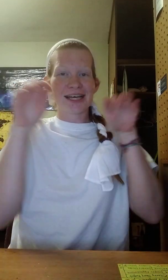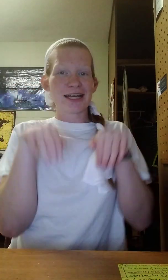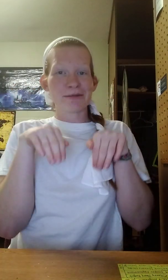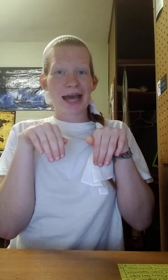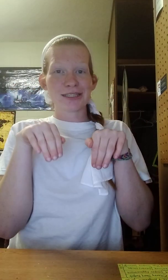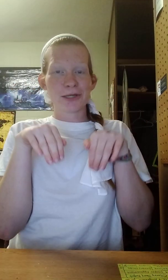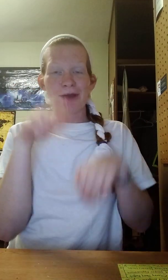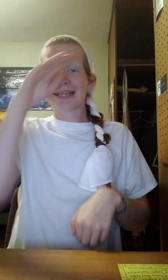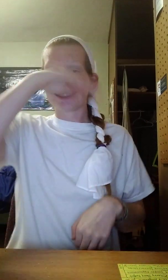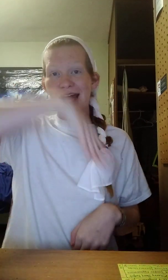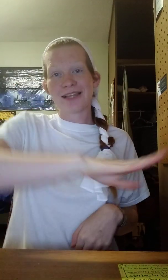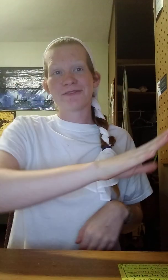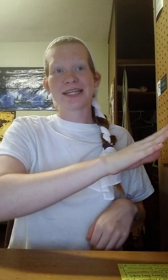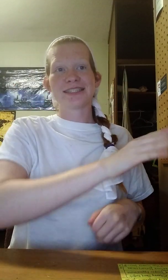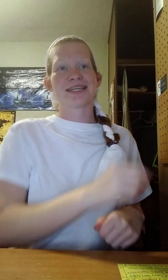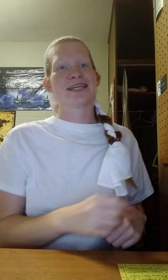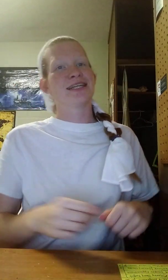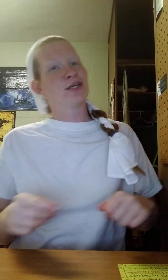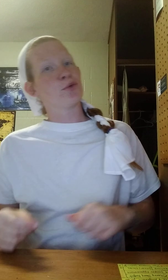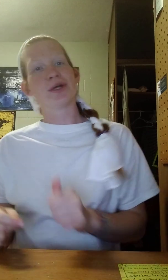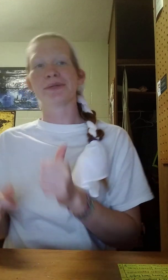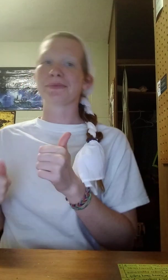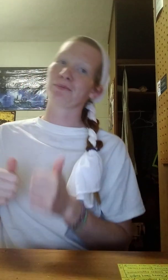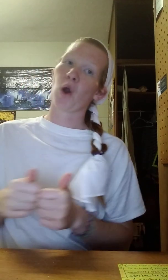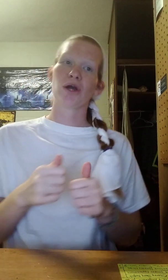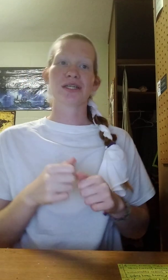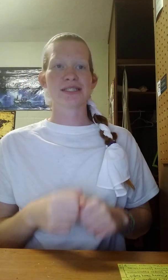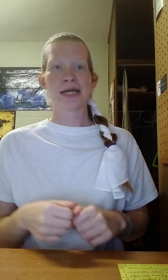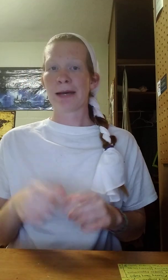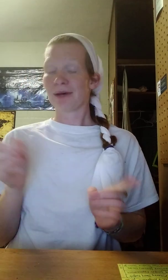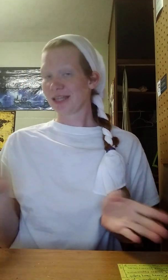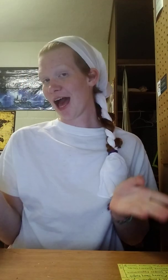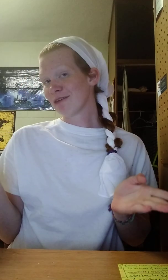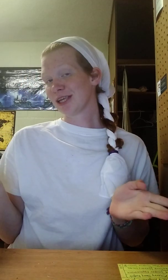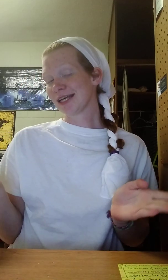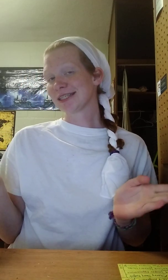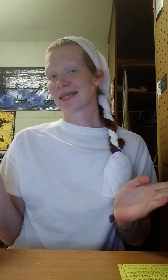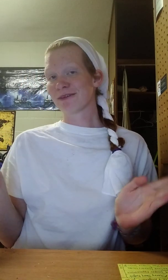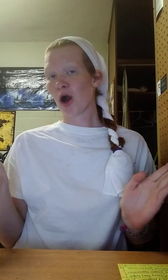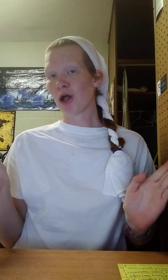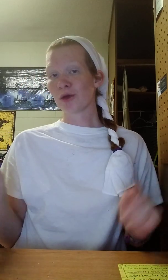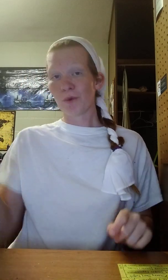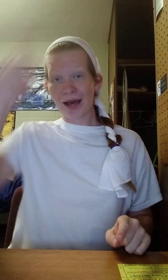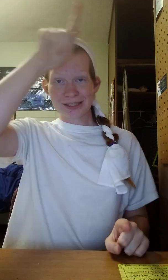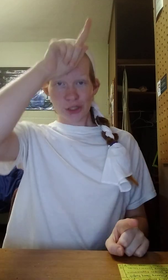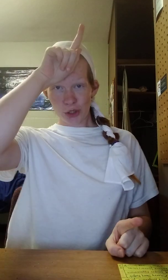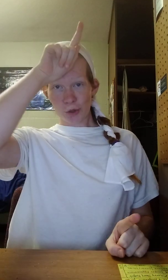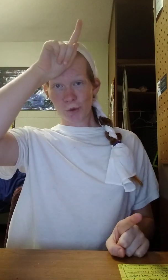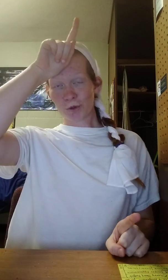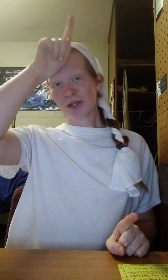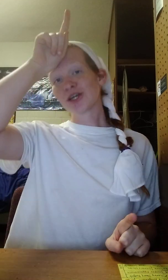some cats and rats and elephants, as sure as you're born. The loveliest of all was the